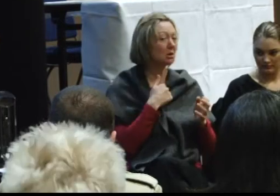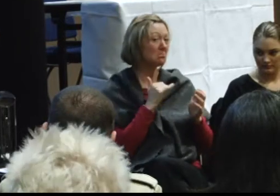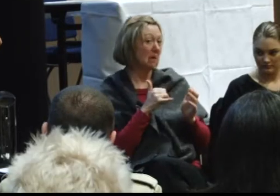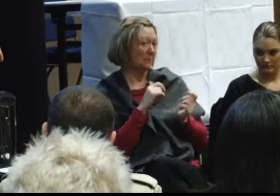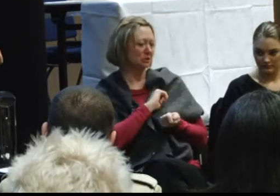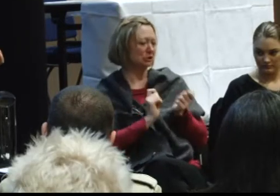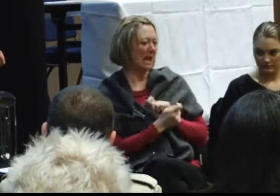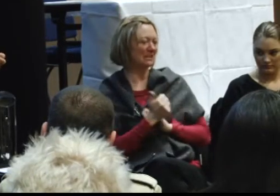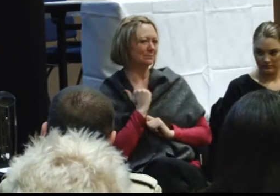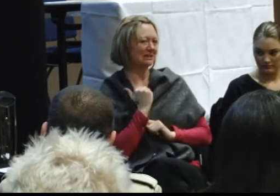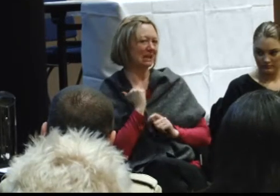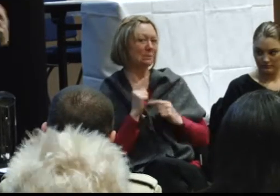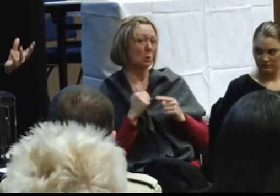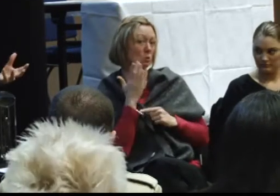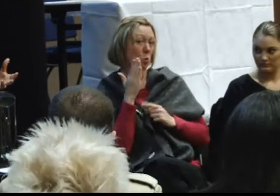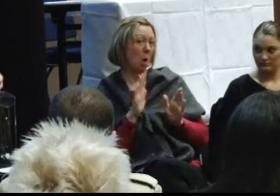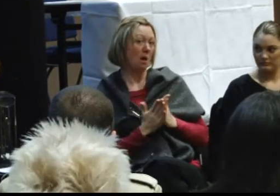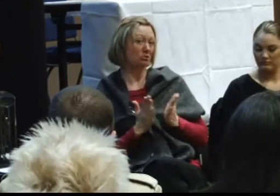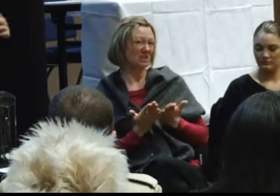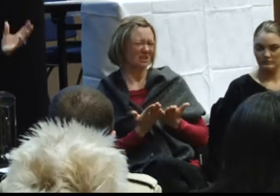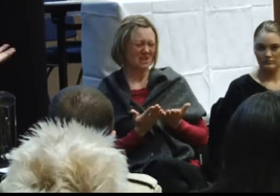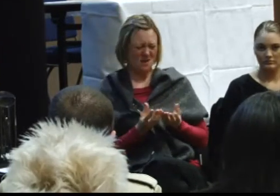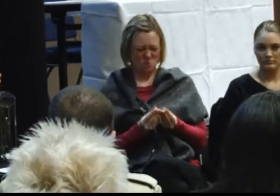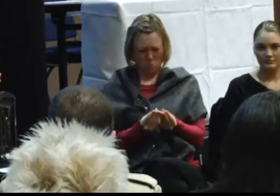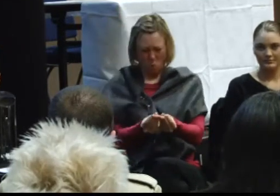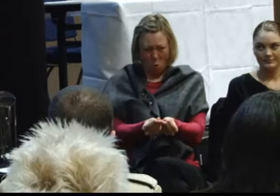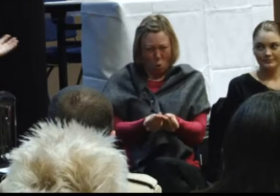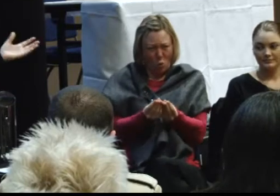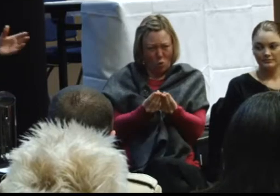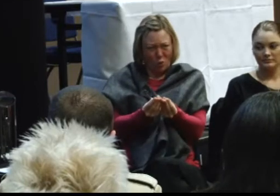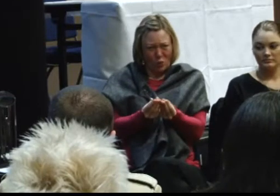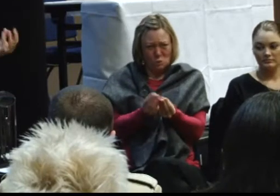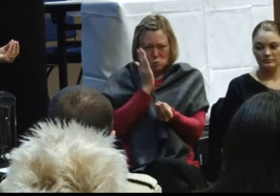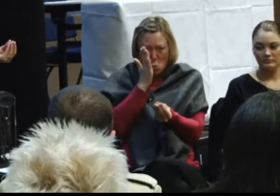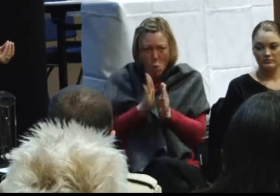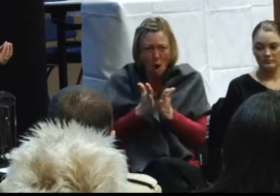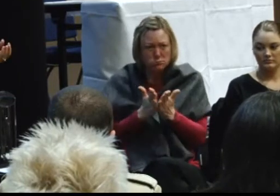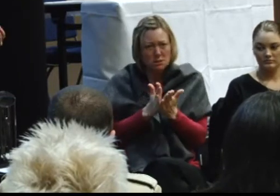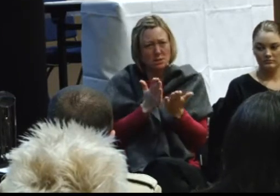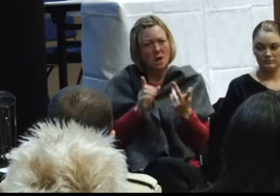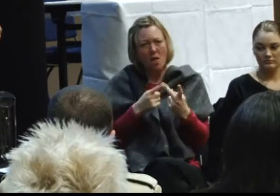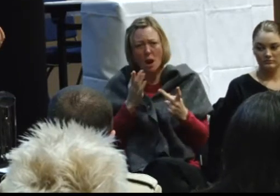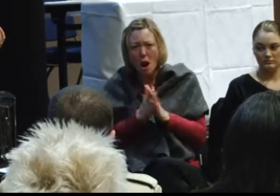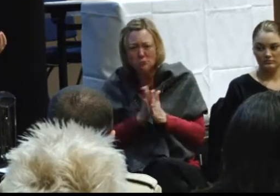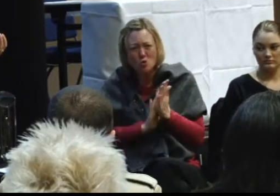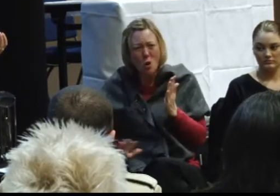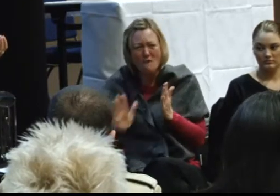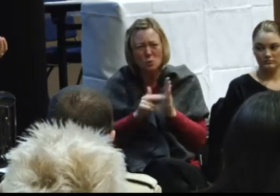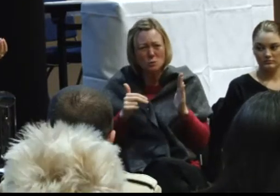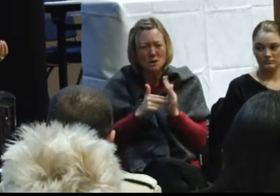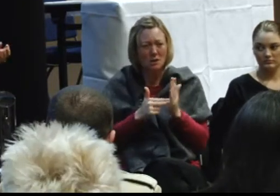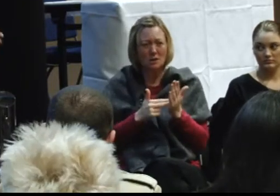about school libraries, we've got this amazing asset, this network of school libraries and other libraries all the way across the country that is